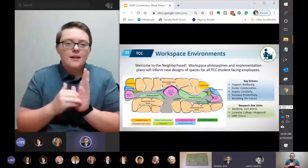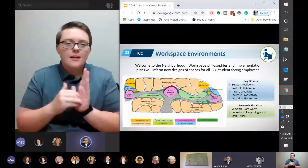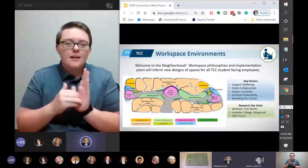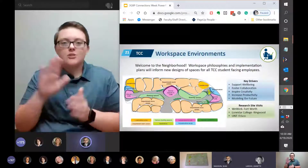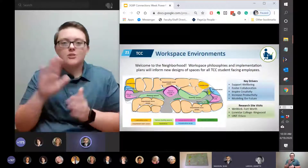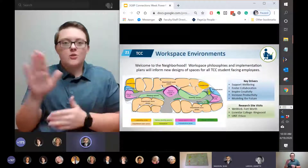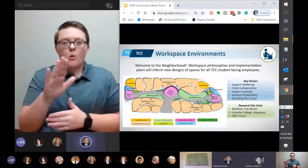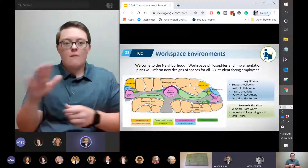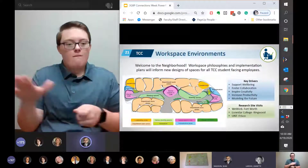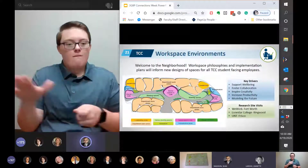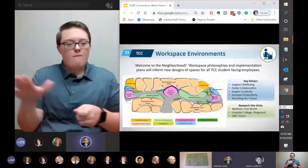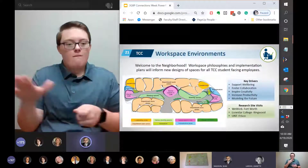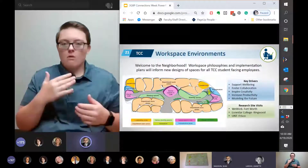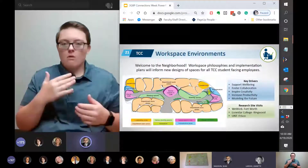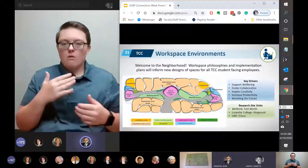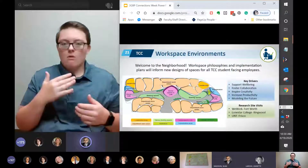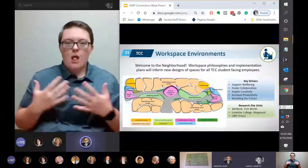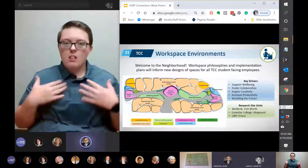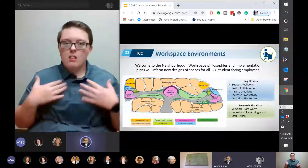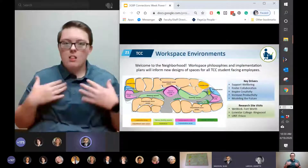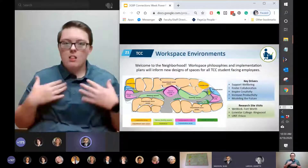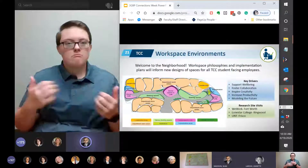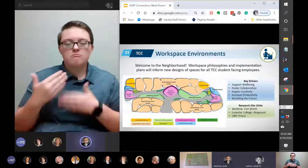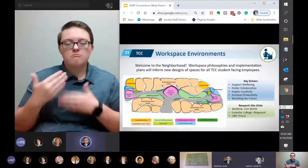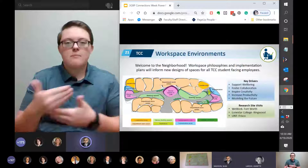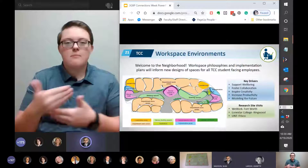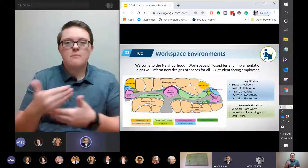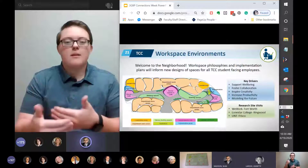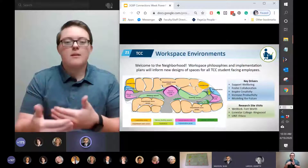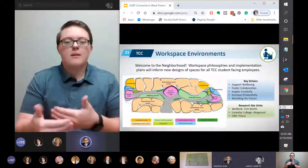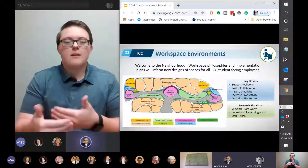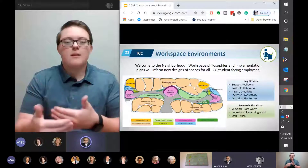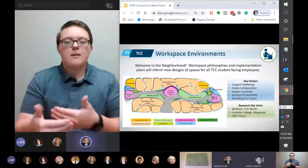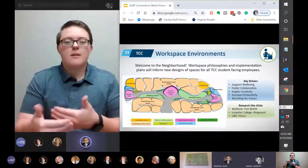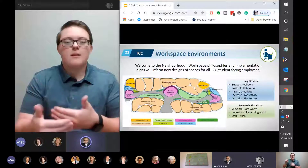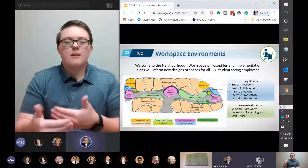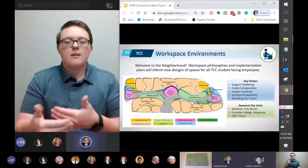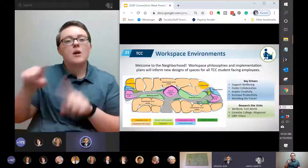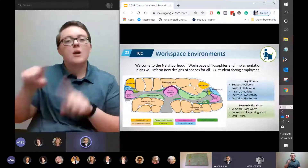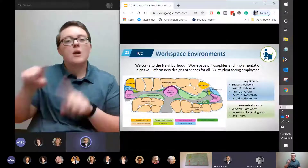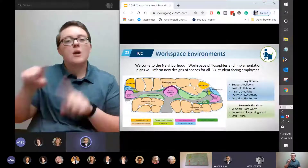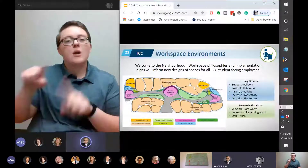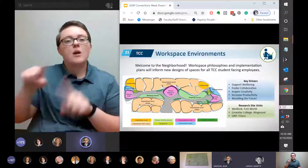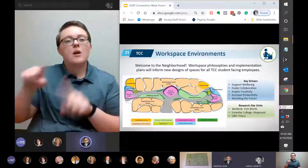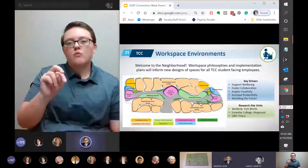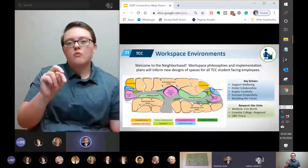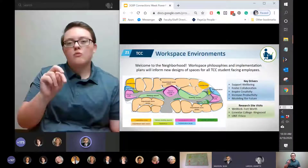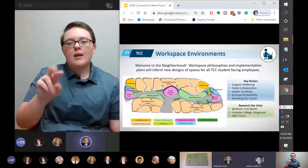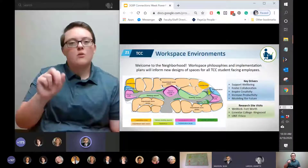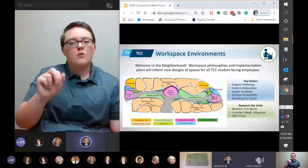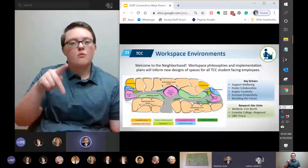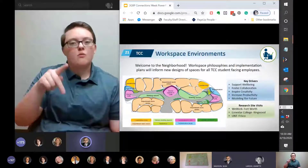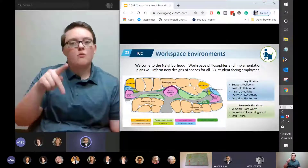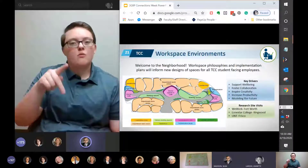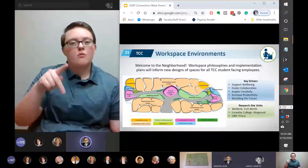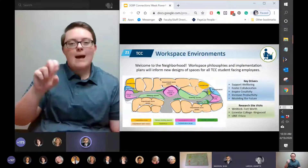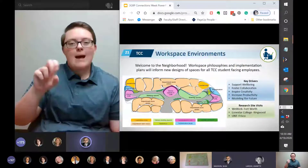I had an opportunity, I was in Grand Rapids, Michigan, and I had an opportunity to see